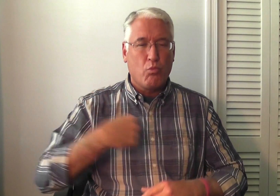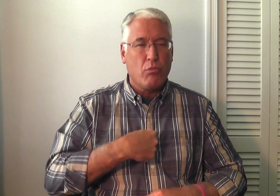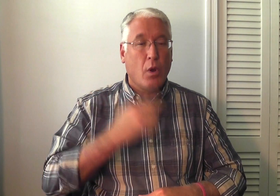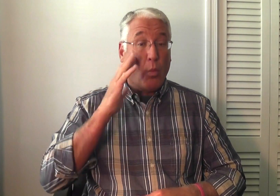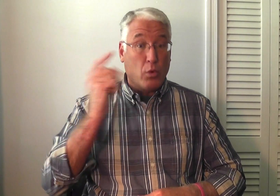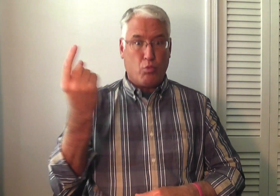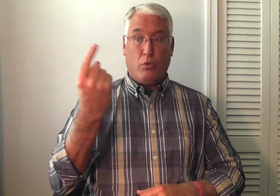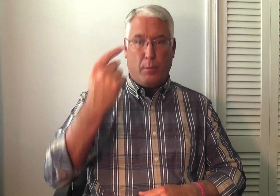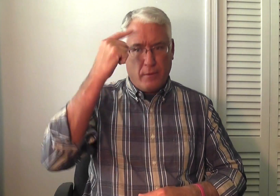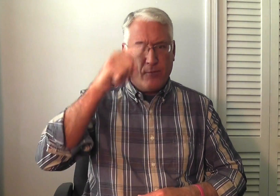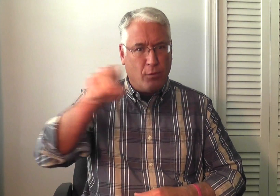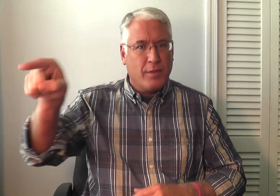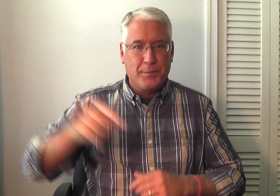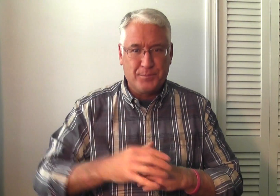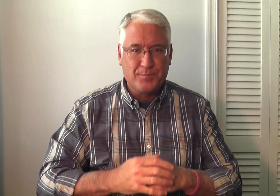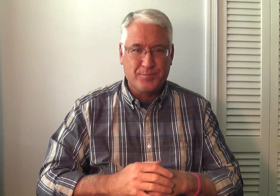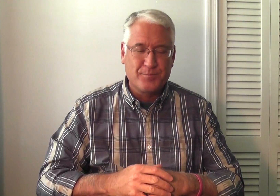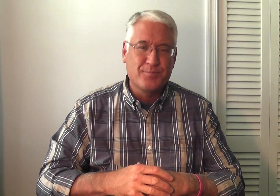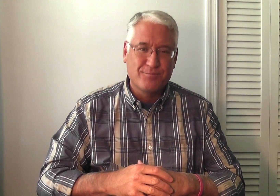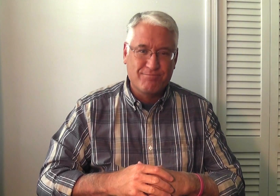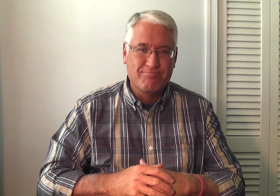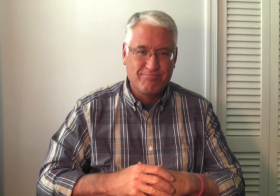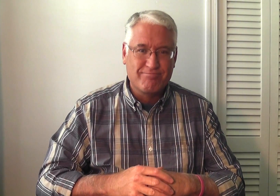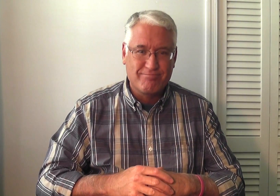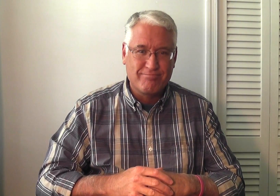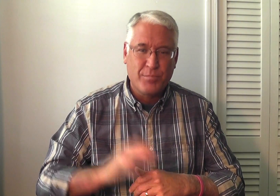their experiences. We care for them.